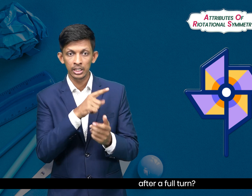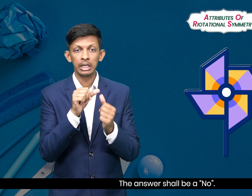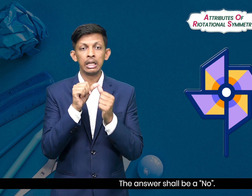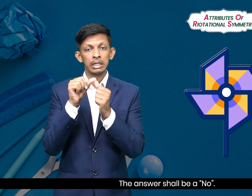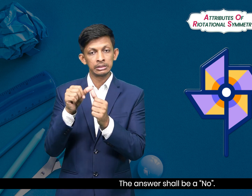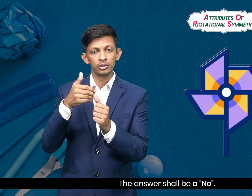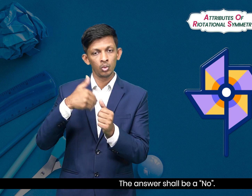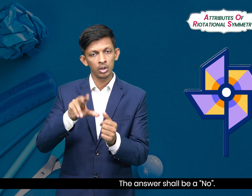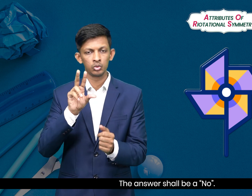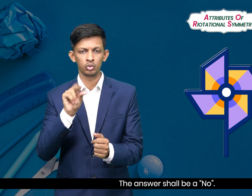The answer shall be a no.